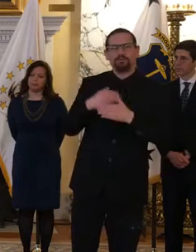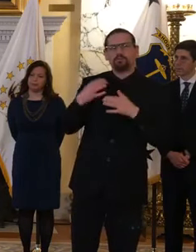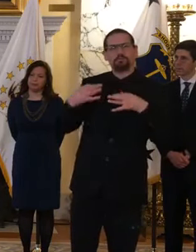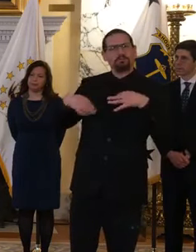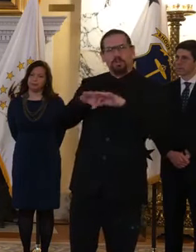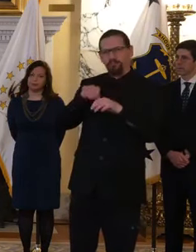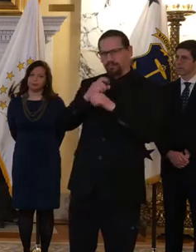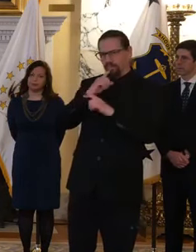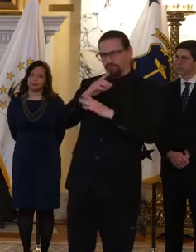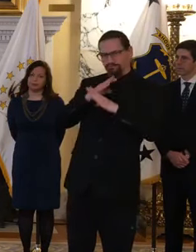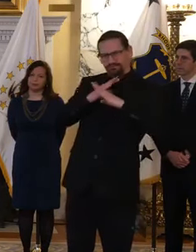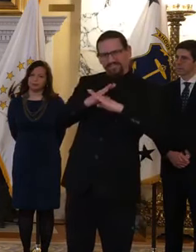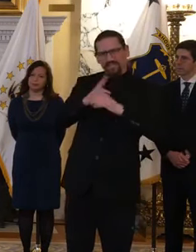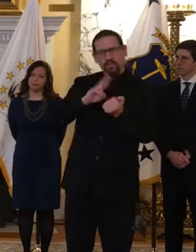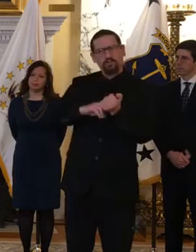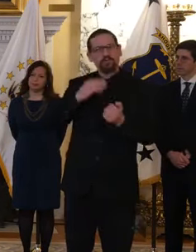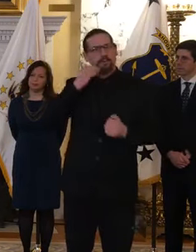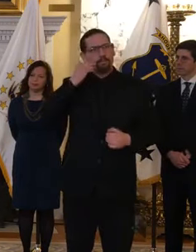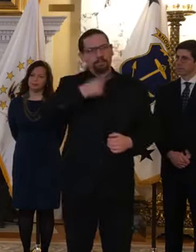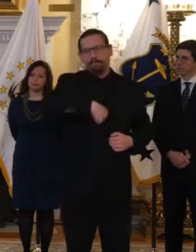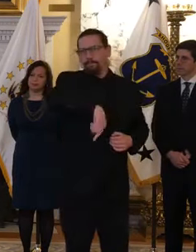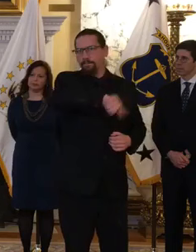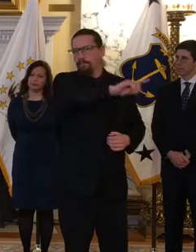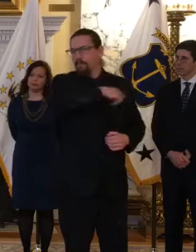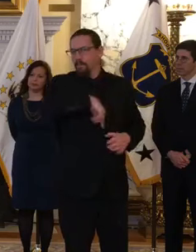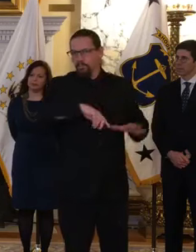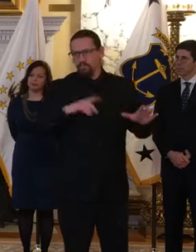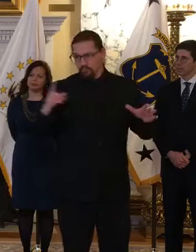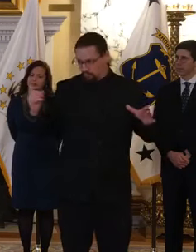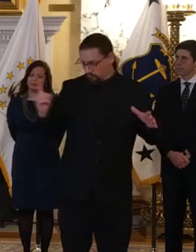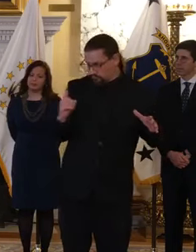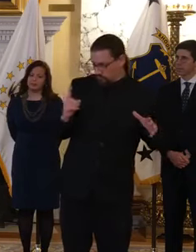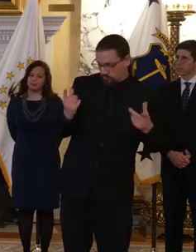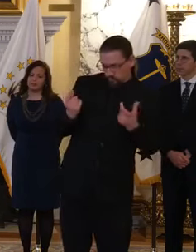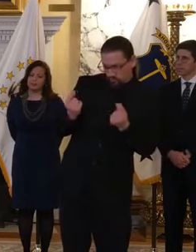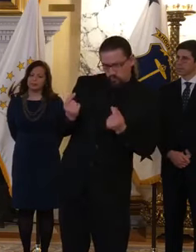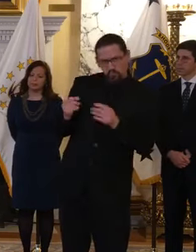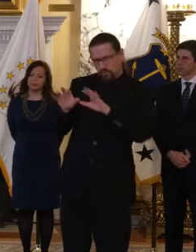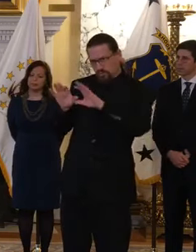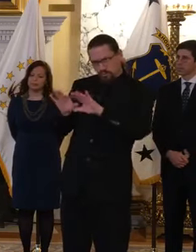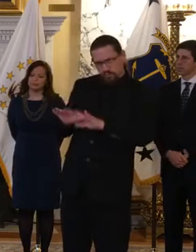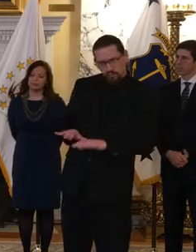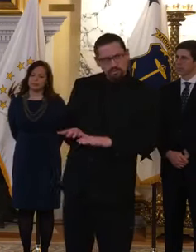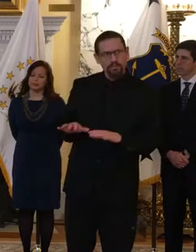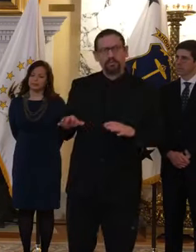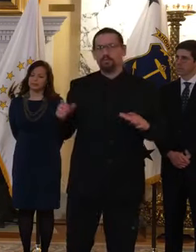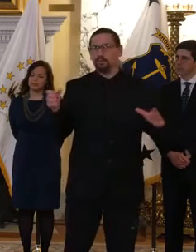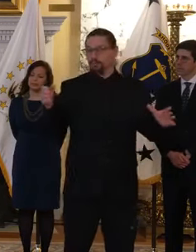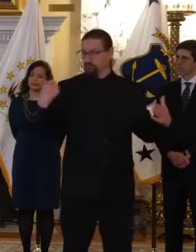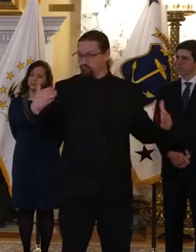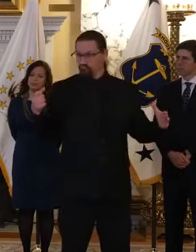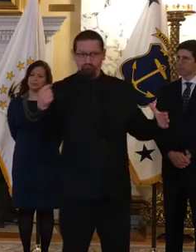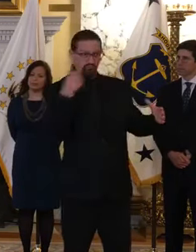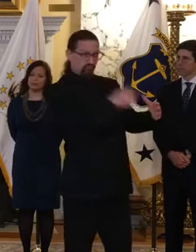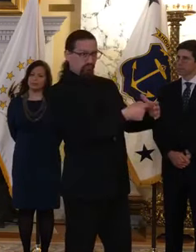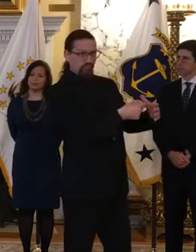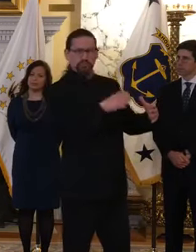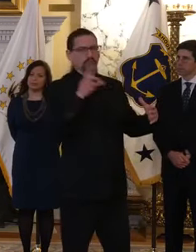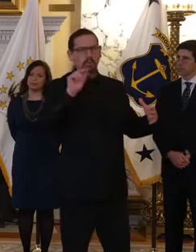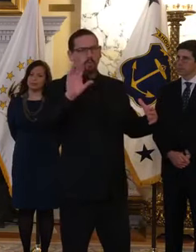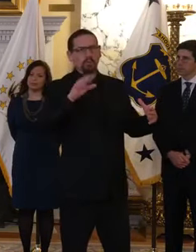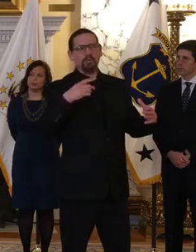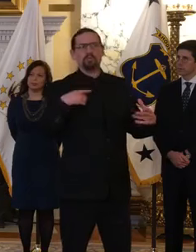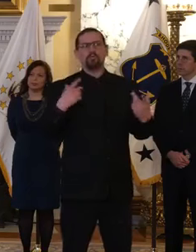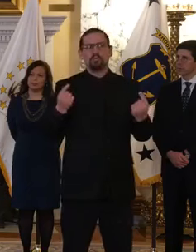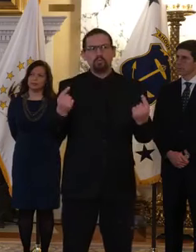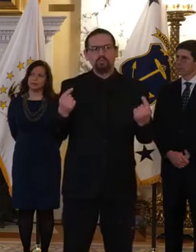nursing home population against having people who are COVID positive returning, unless the nursing home has a capacity